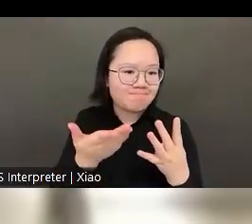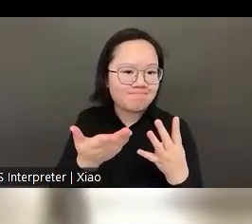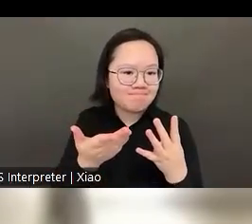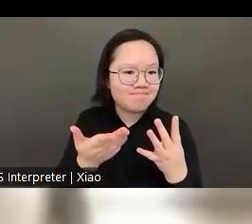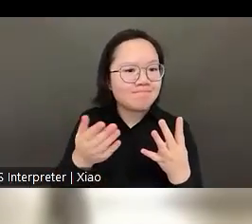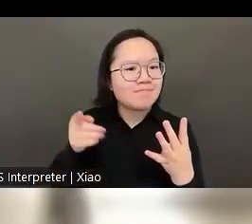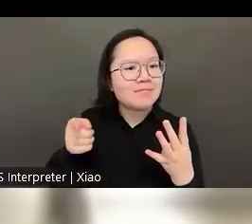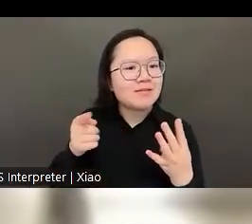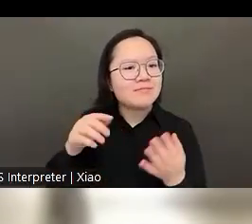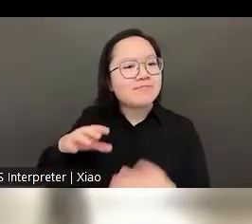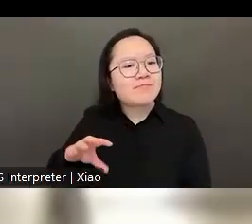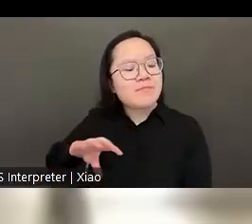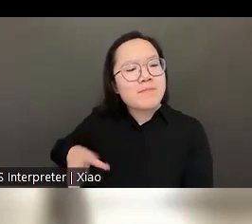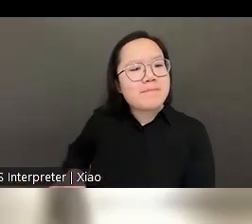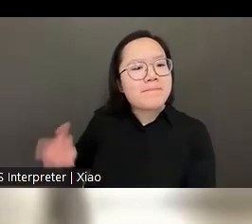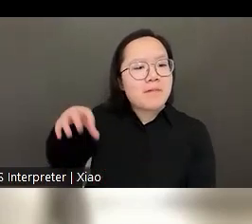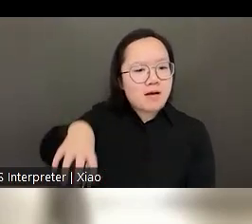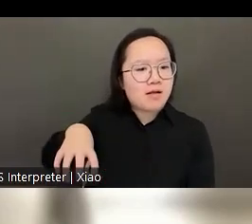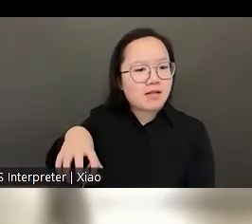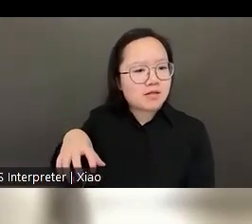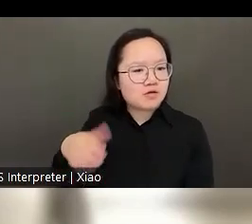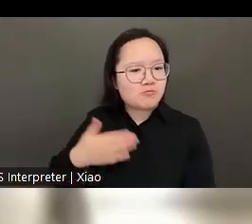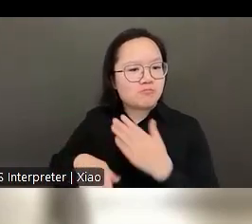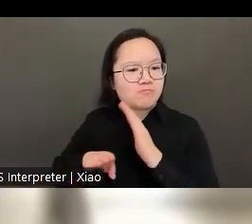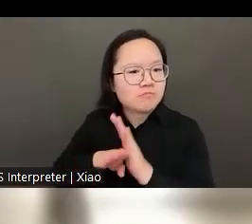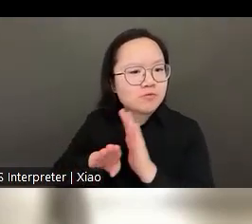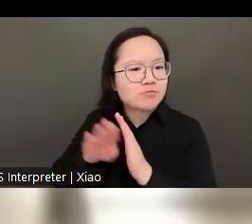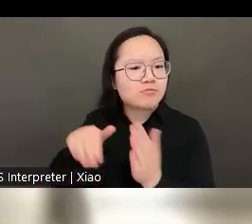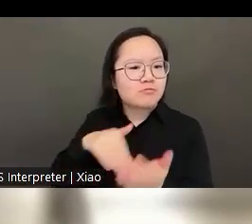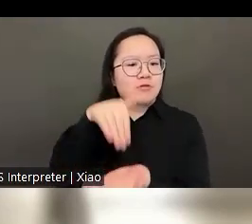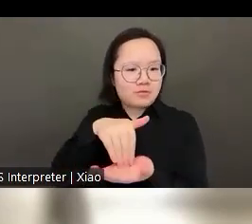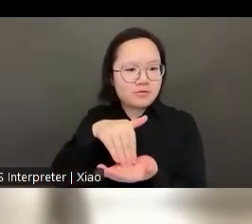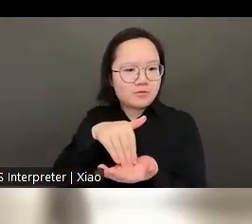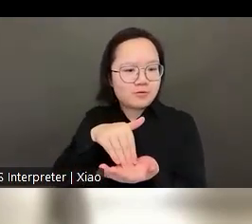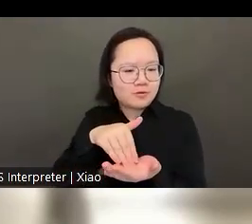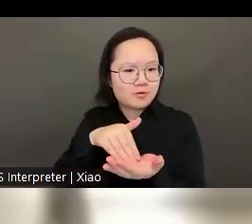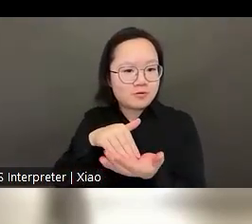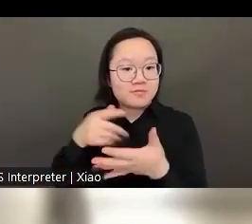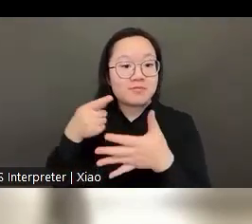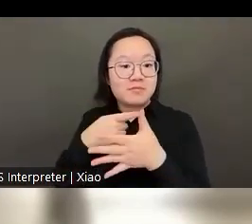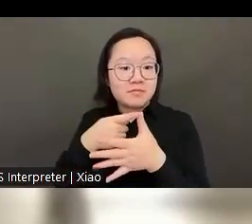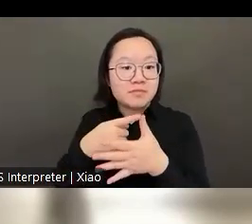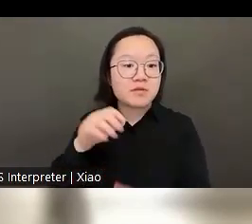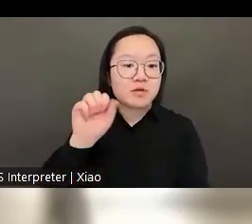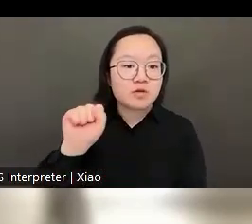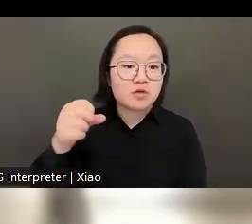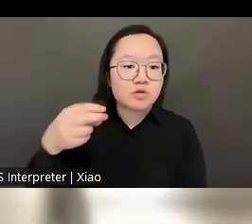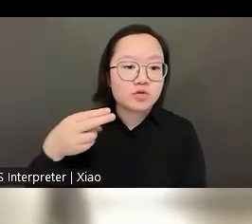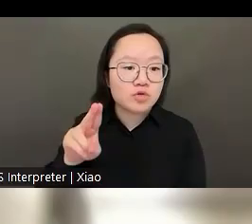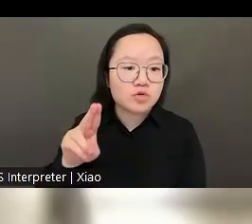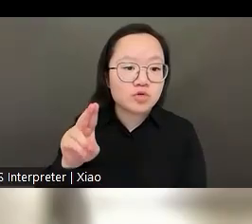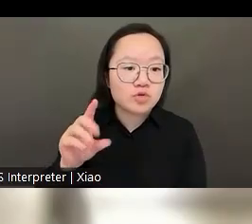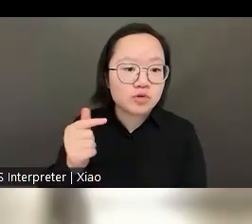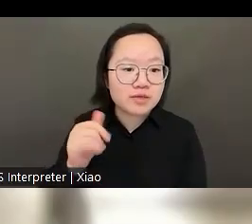Manager, Center for Disability in Development, Bangladesh, and reflections from Shrutilata Singh, who is a